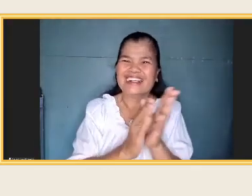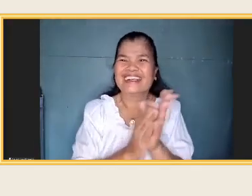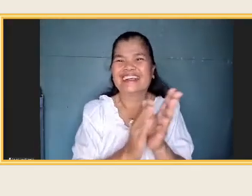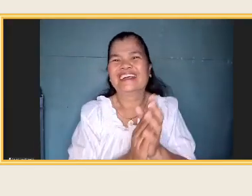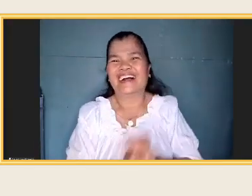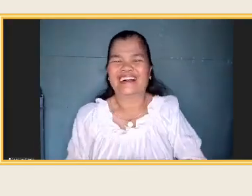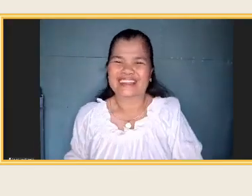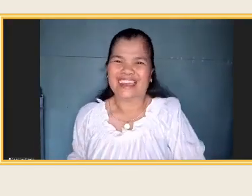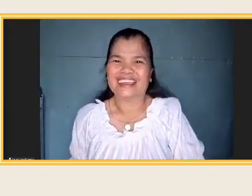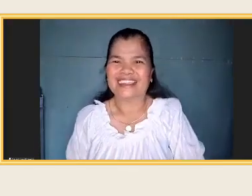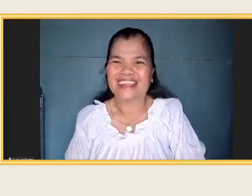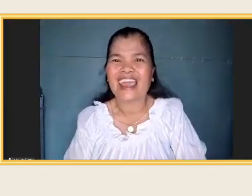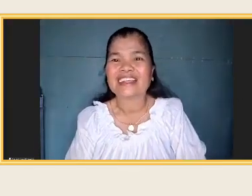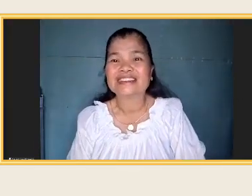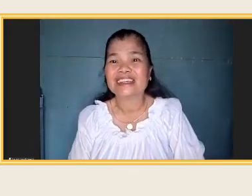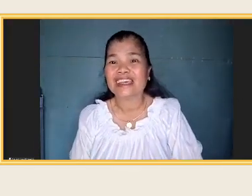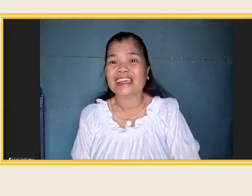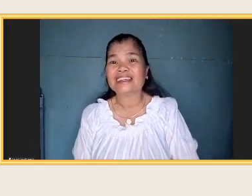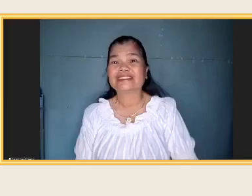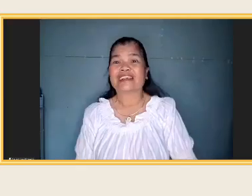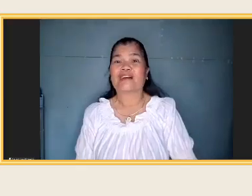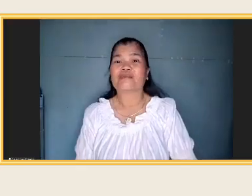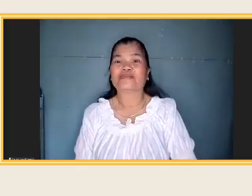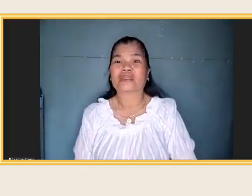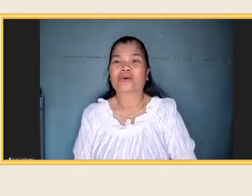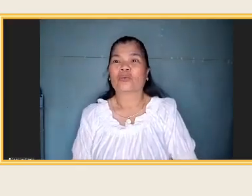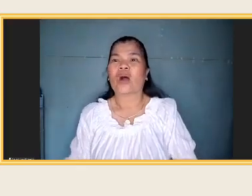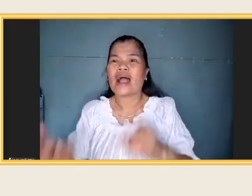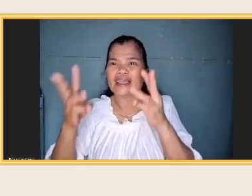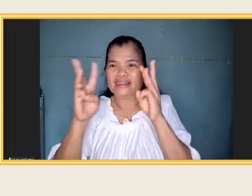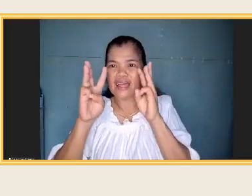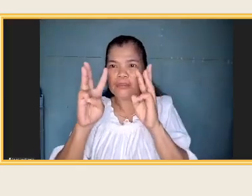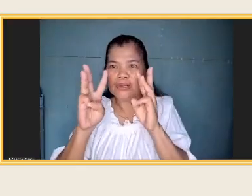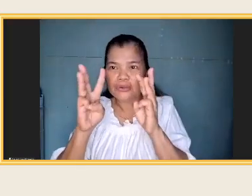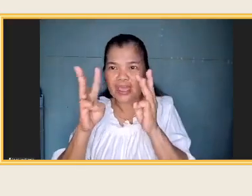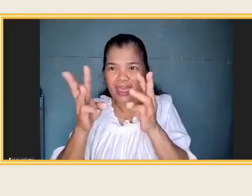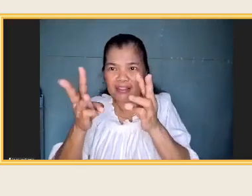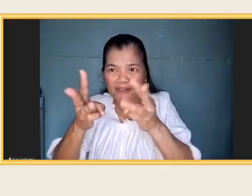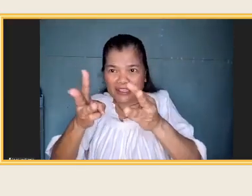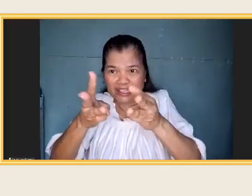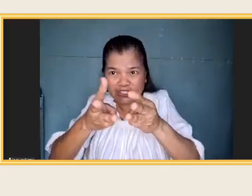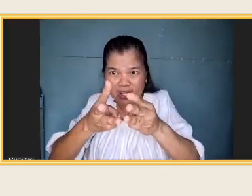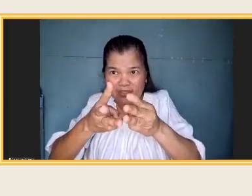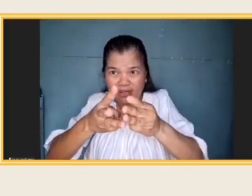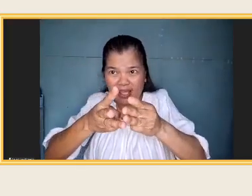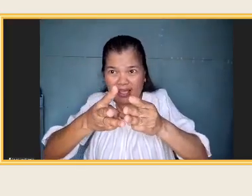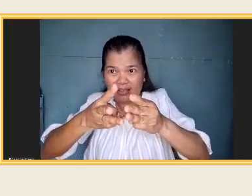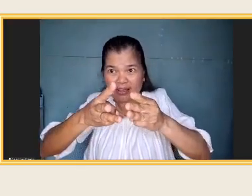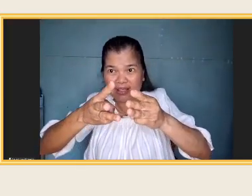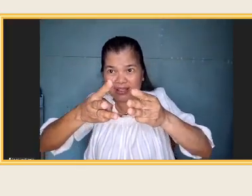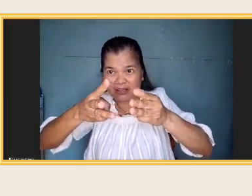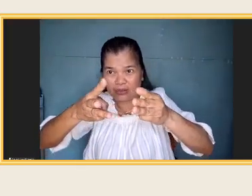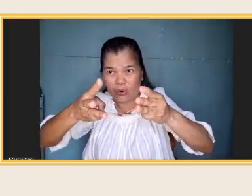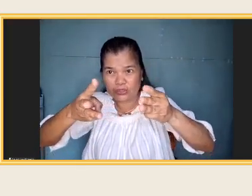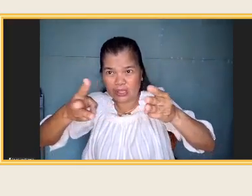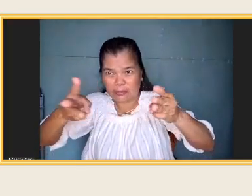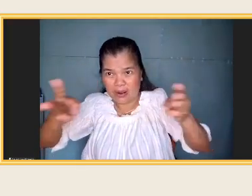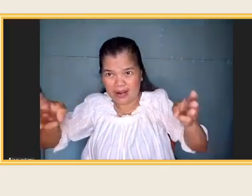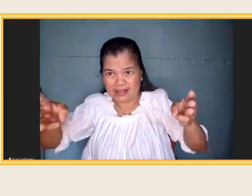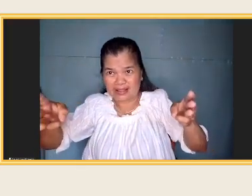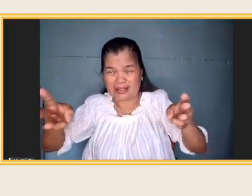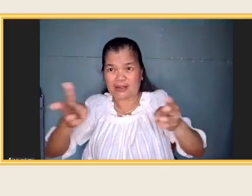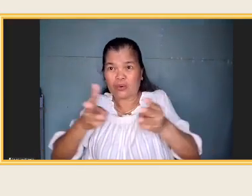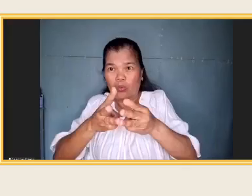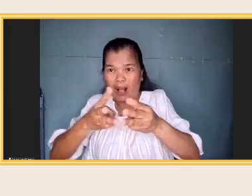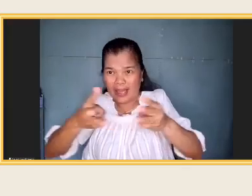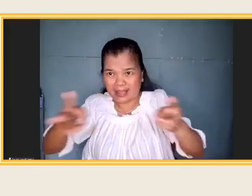ba? Okay. Next is wide. W hand facing each other, then goes